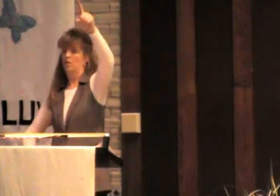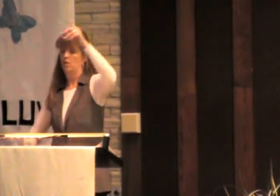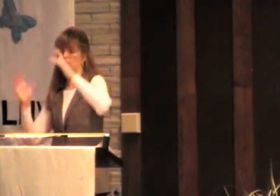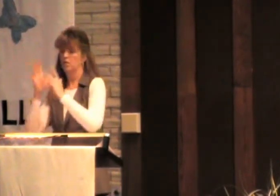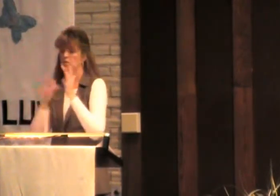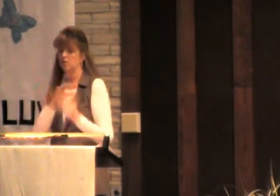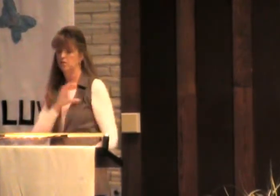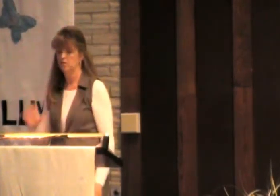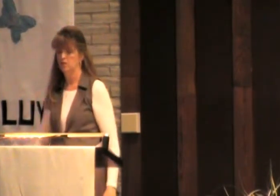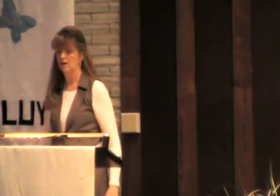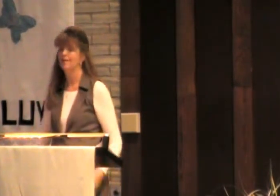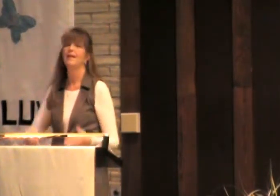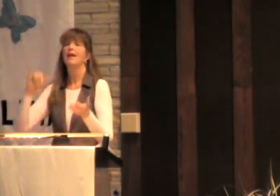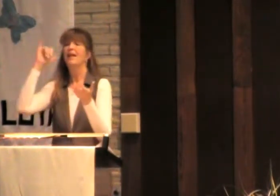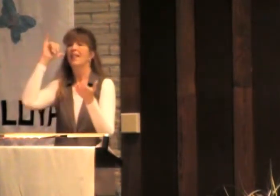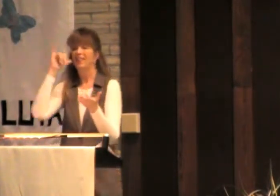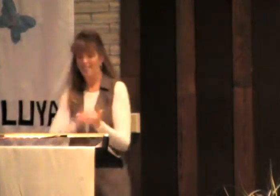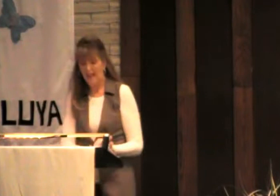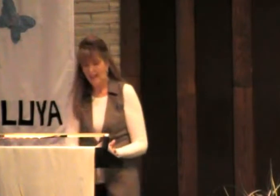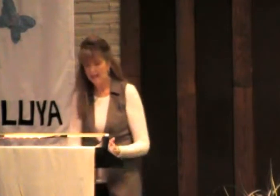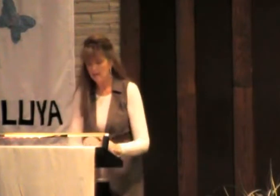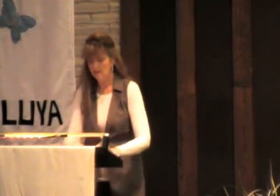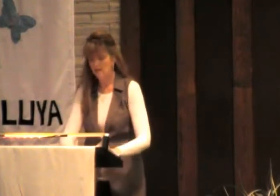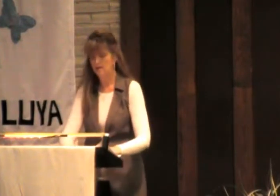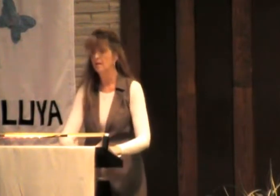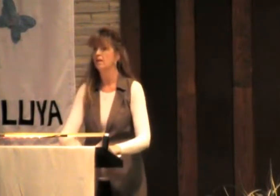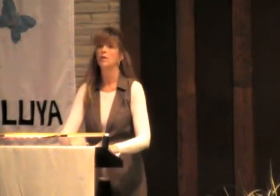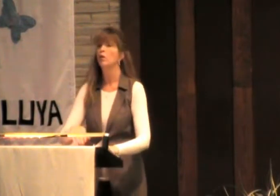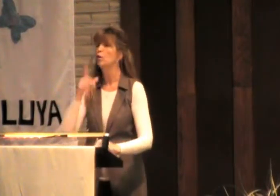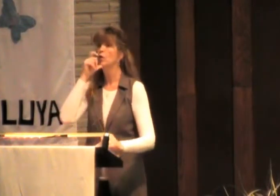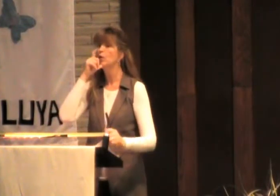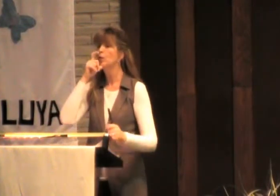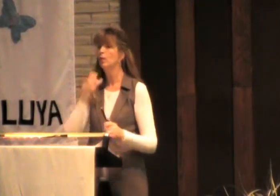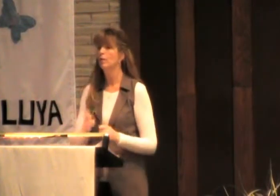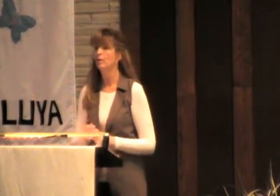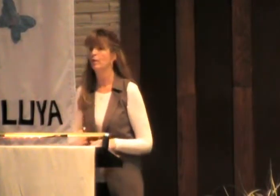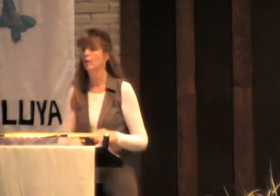in the name of our Lord Jesus Christ, that,"